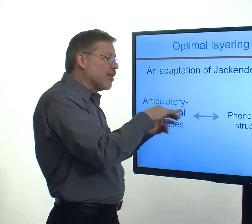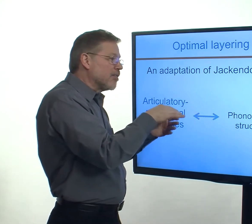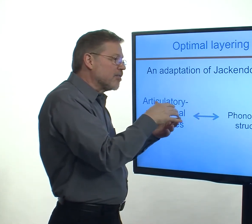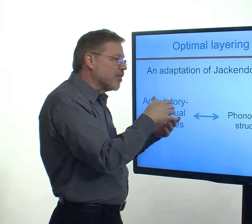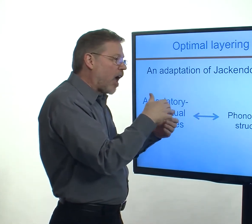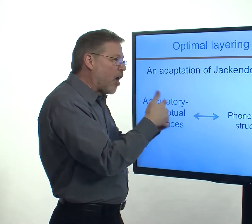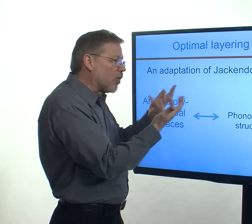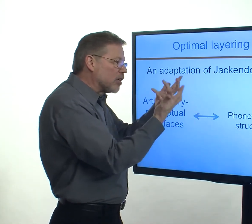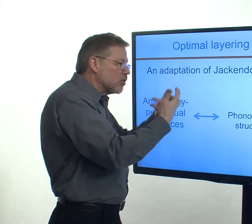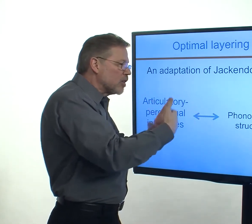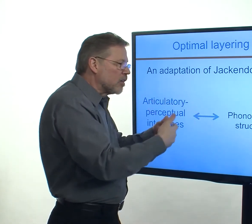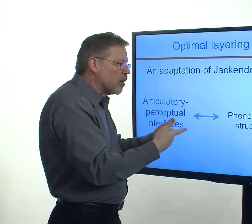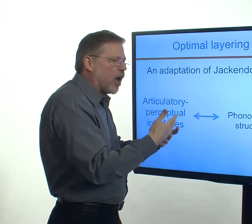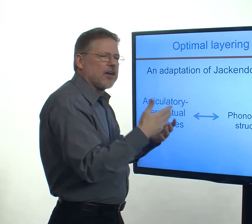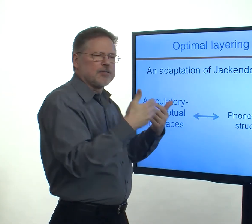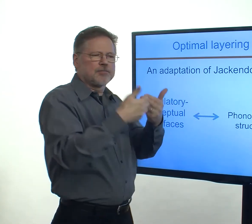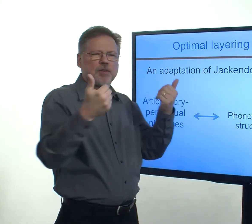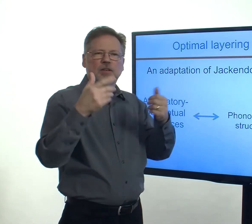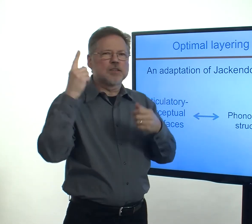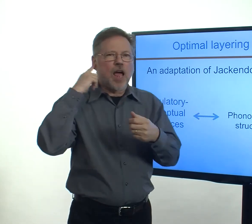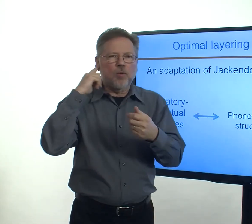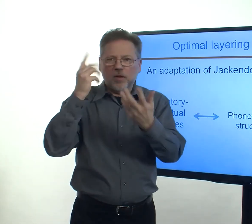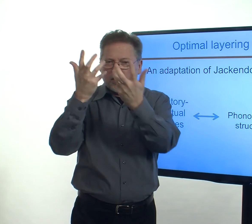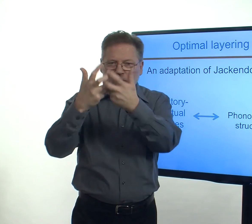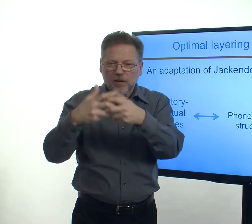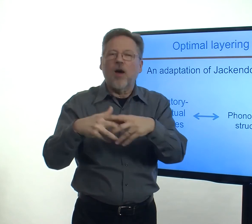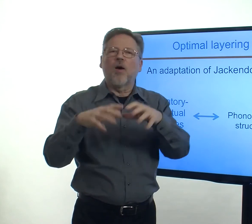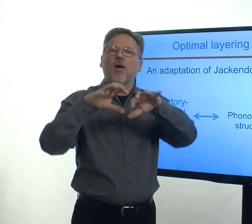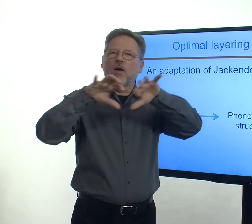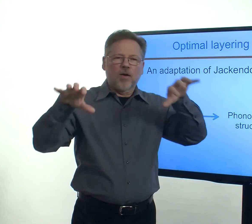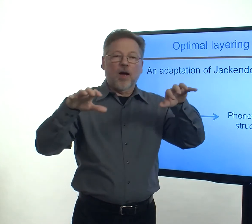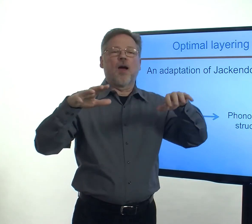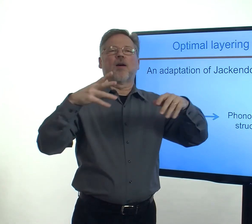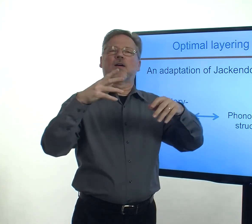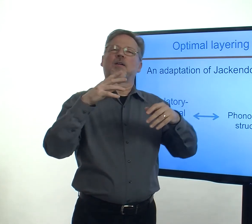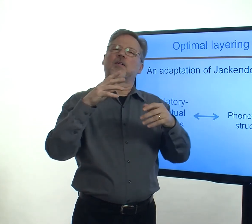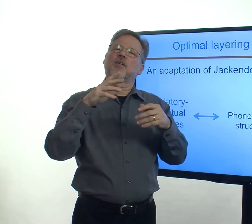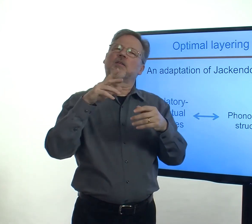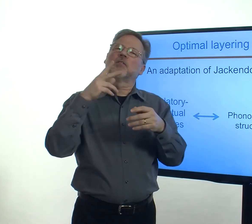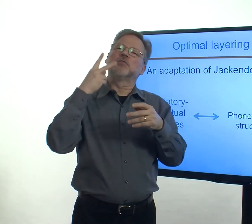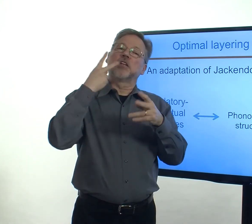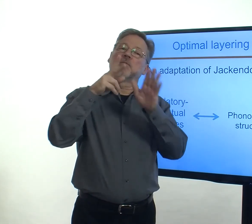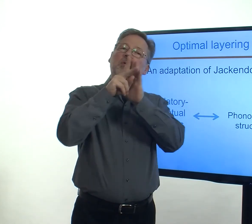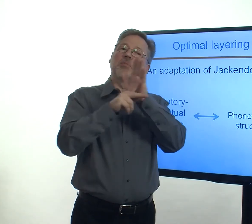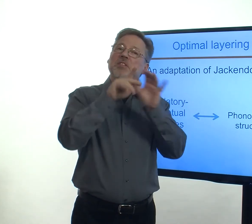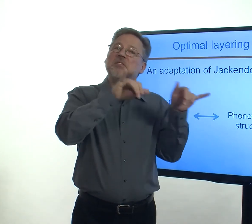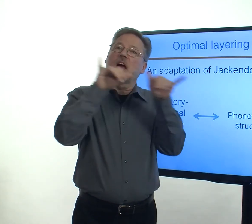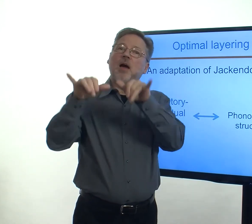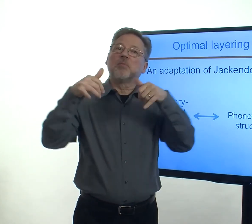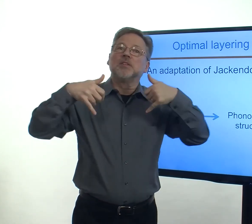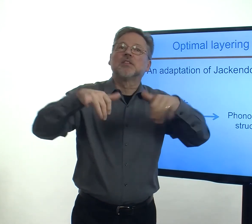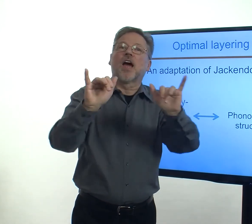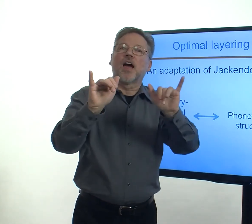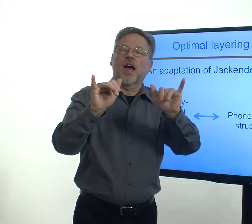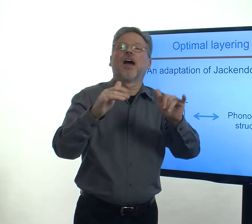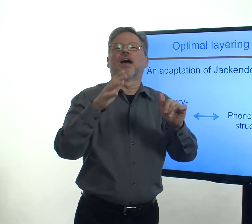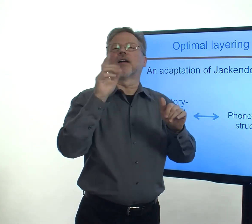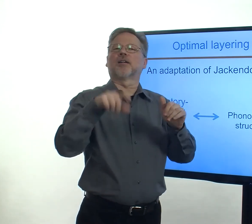structure, while studying principles for how the integration of phonological units may differ for auditory and visual modalities would